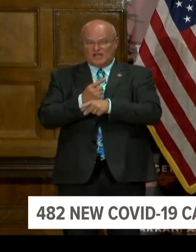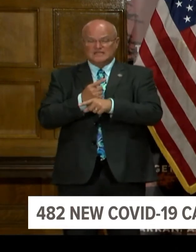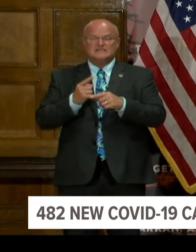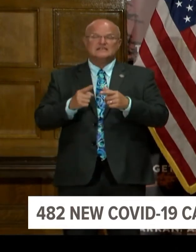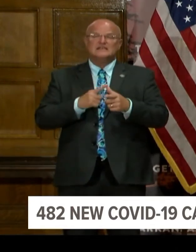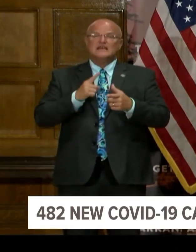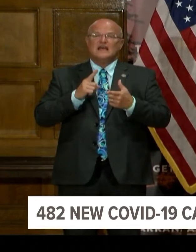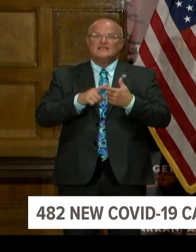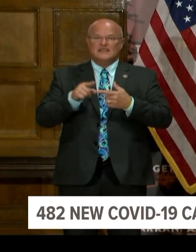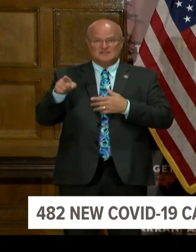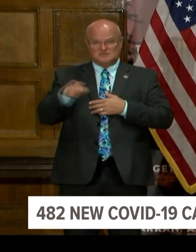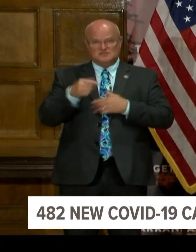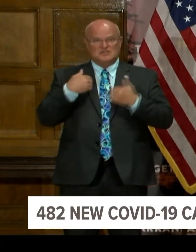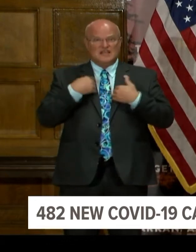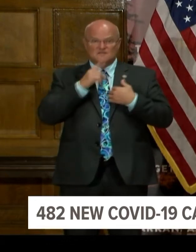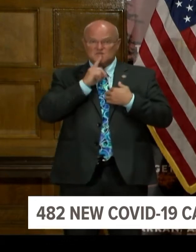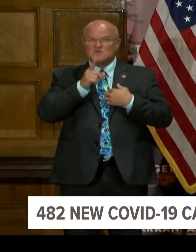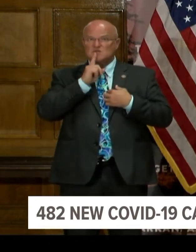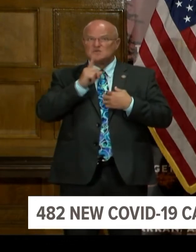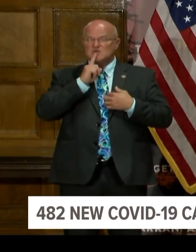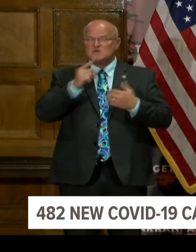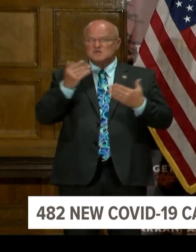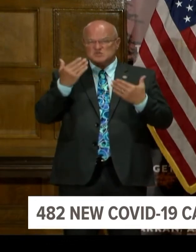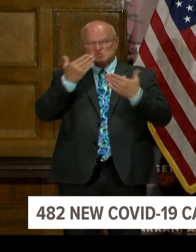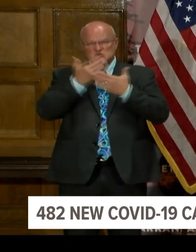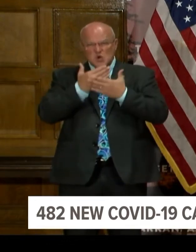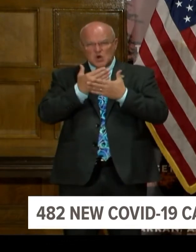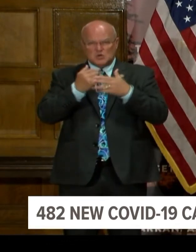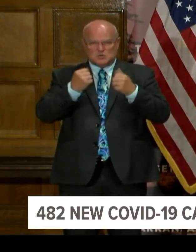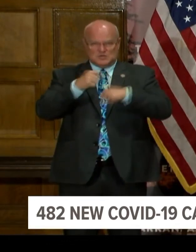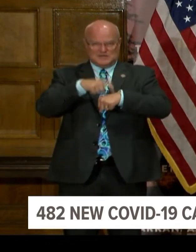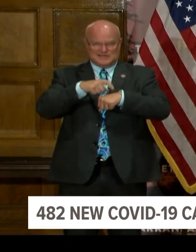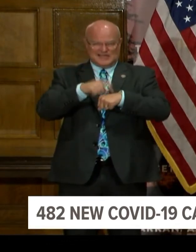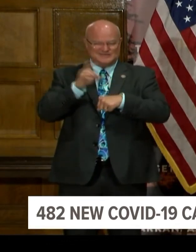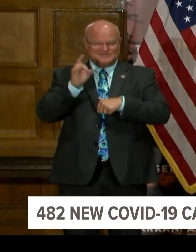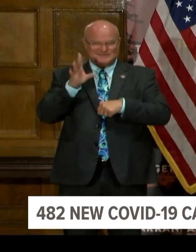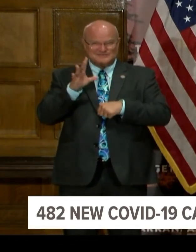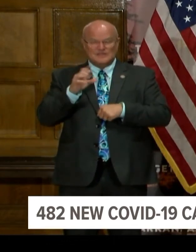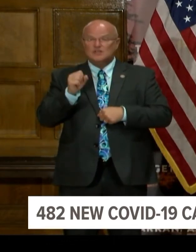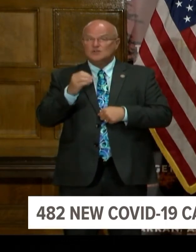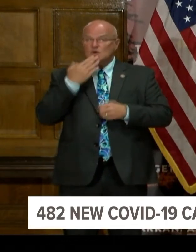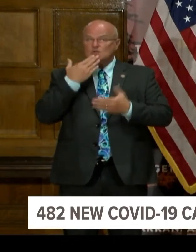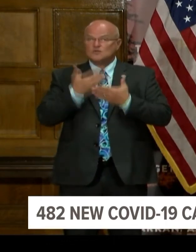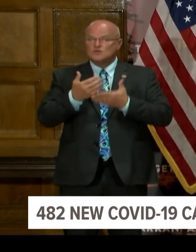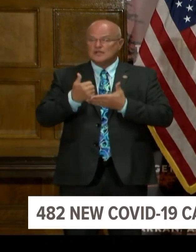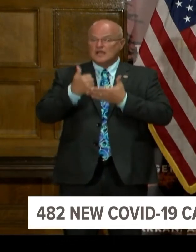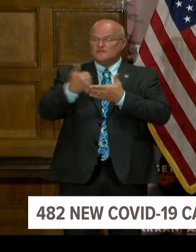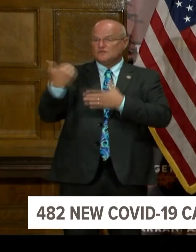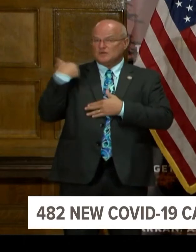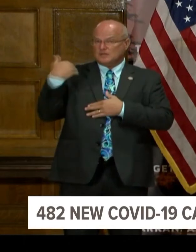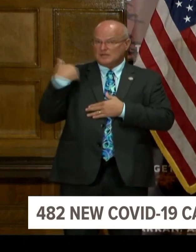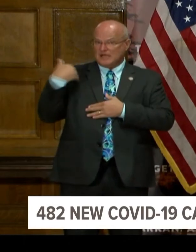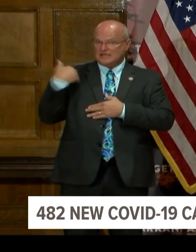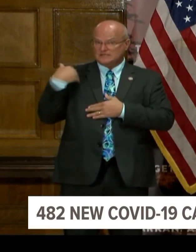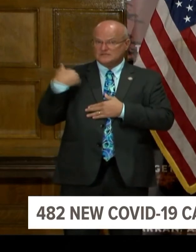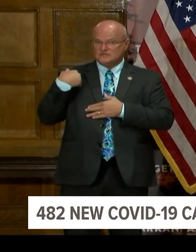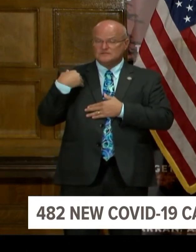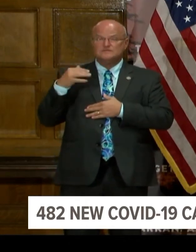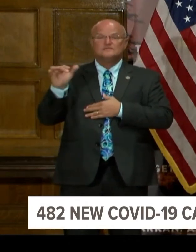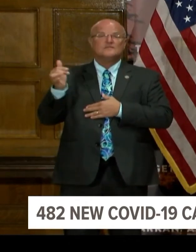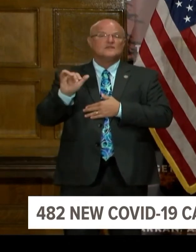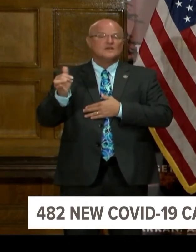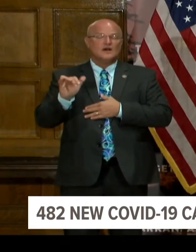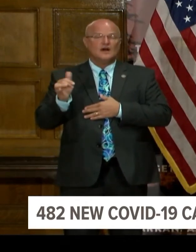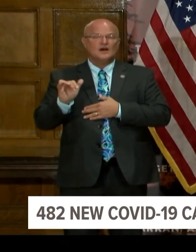then you could have a really, really dark winter. And so it's a good, helpful reminder. It